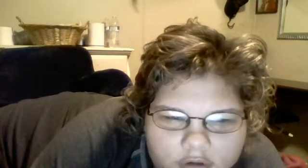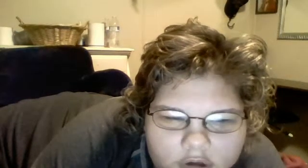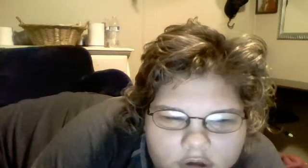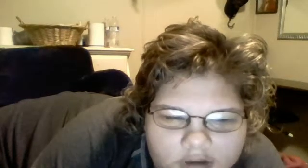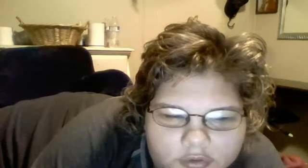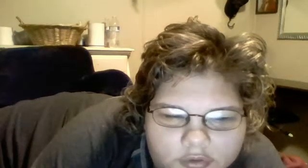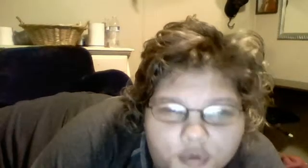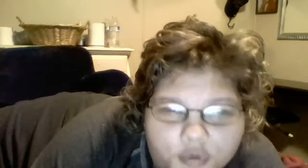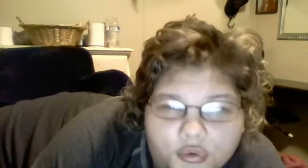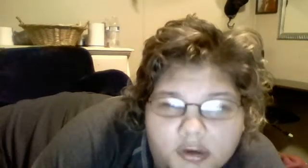08 to 012.